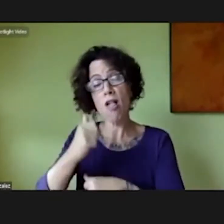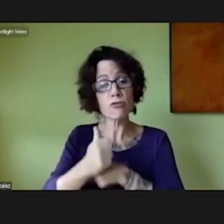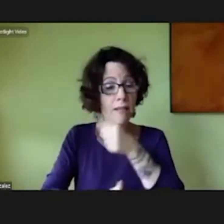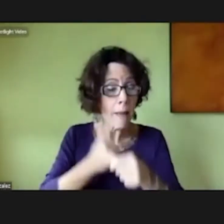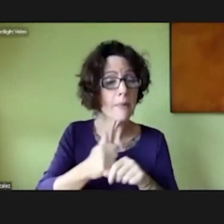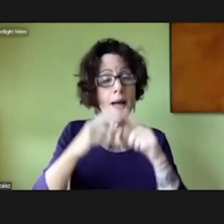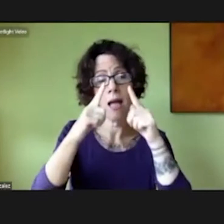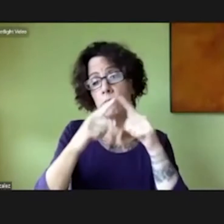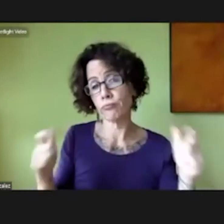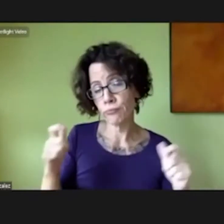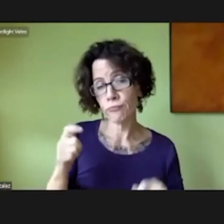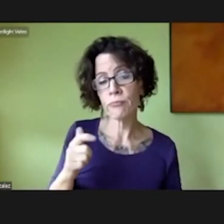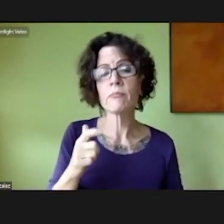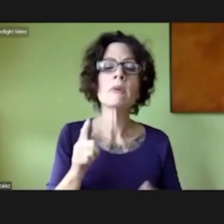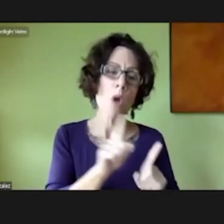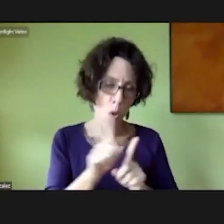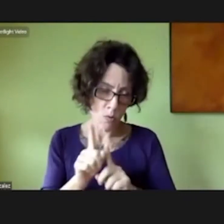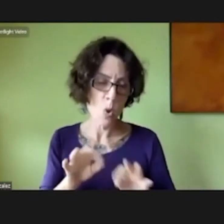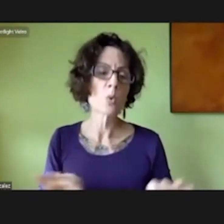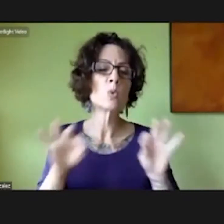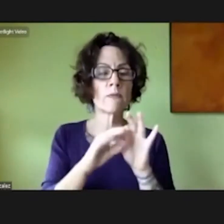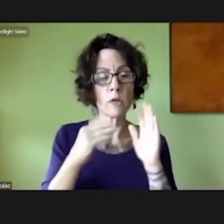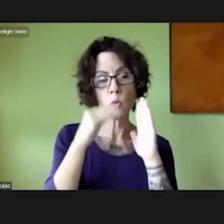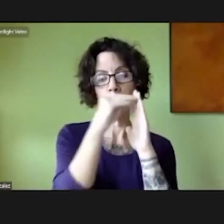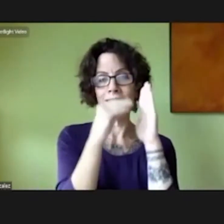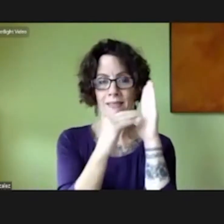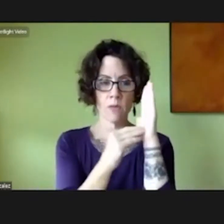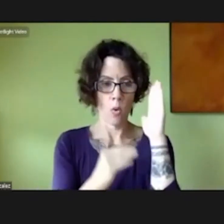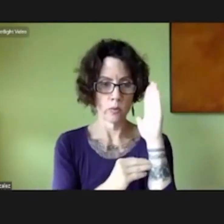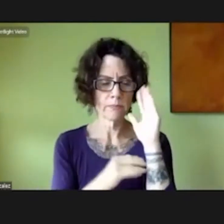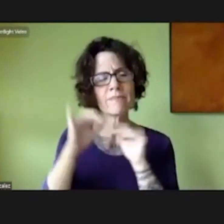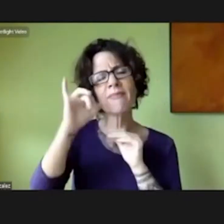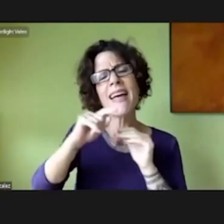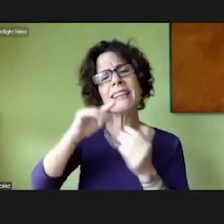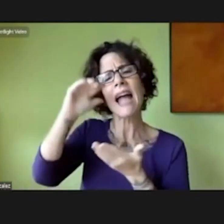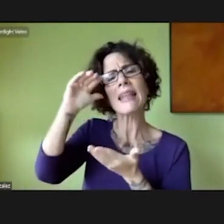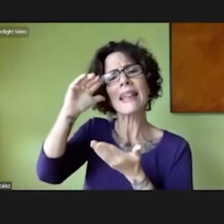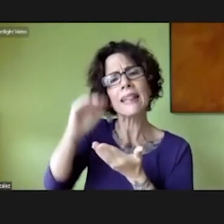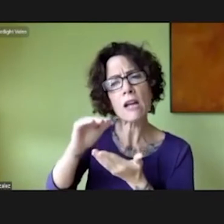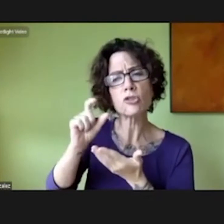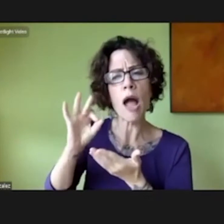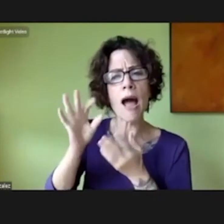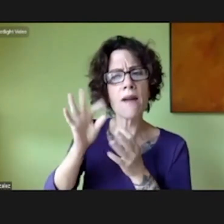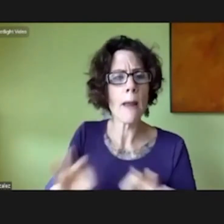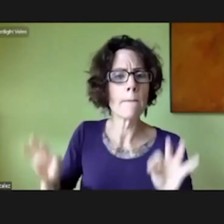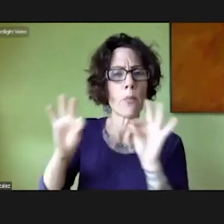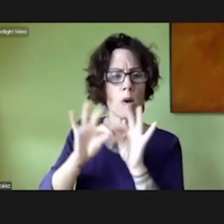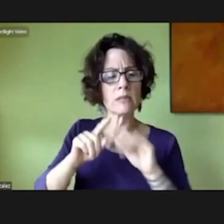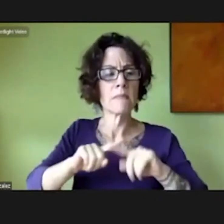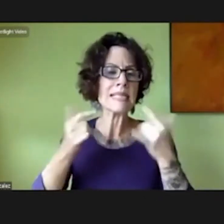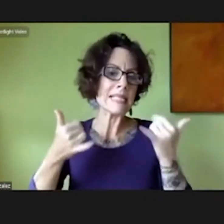organizations, AARP, NAD, Gallaudet alumni or college alumni, and so